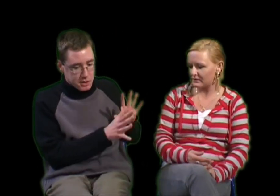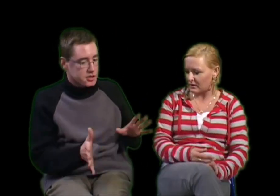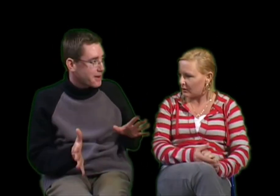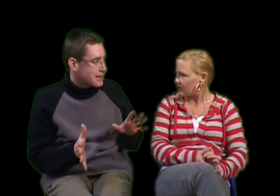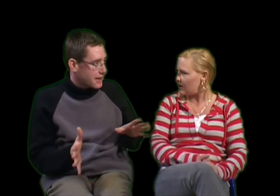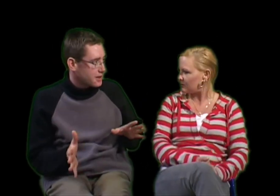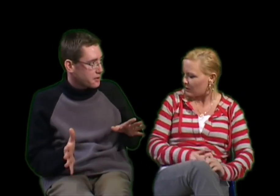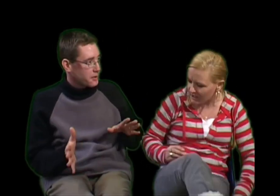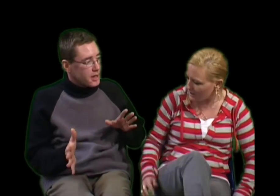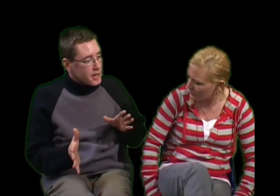make clear.